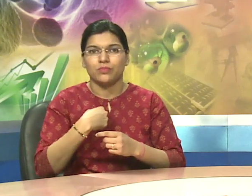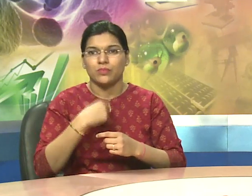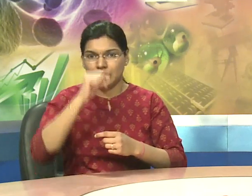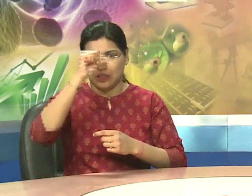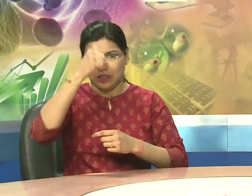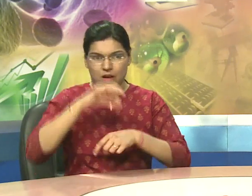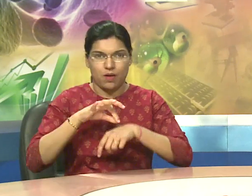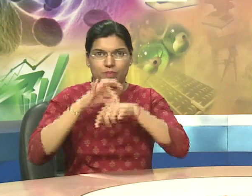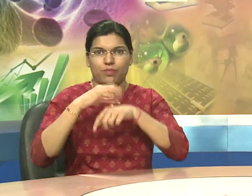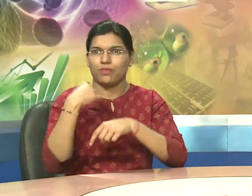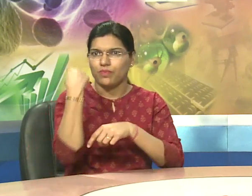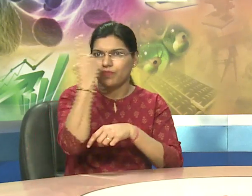person,